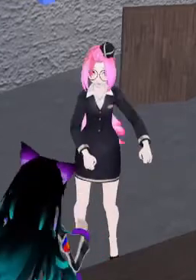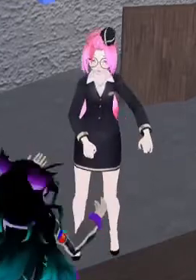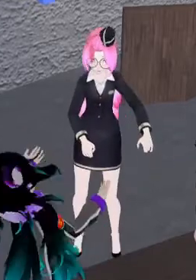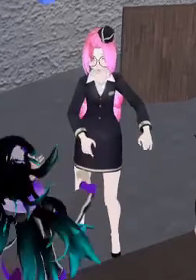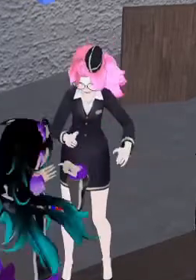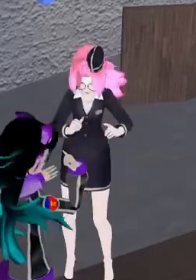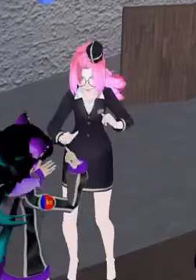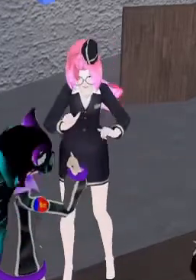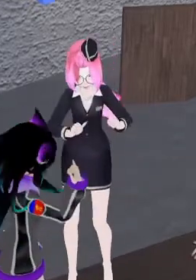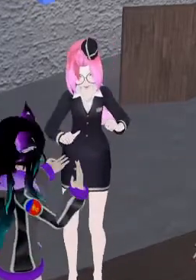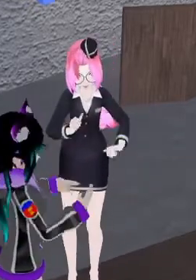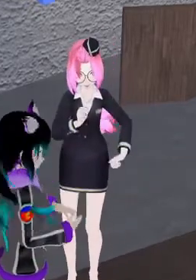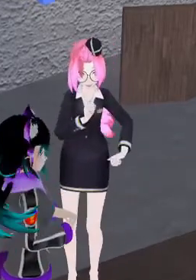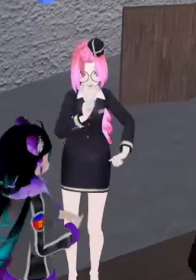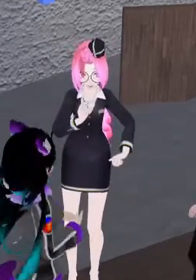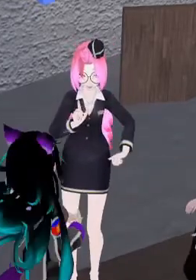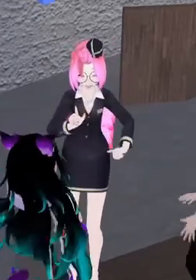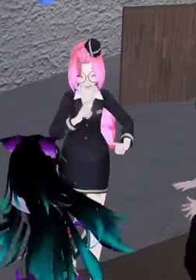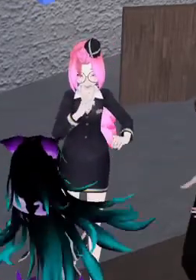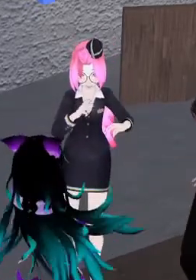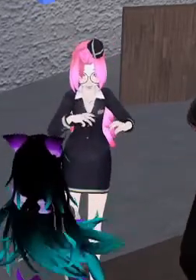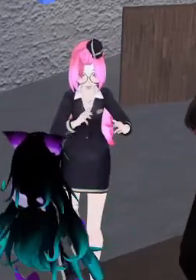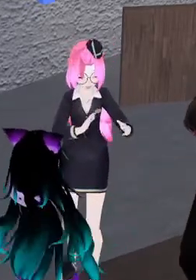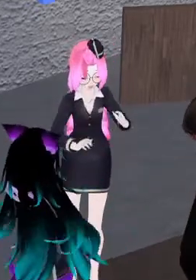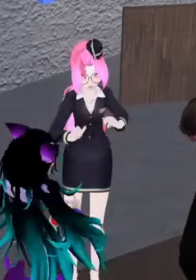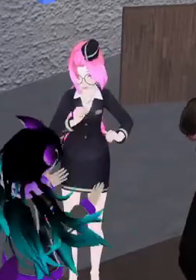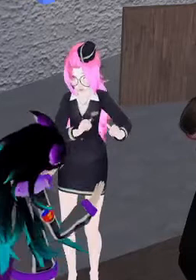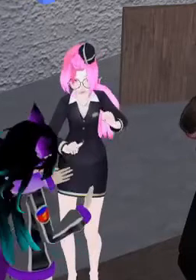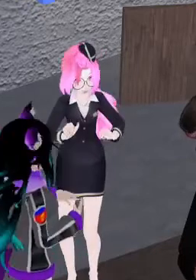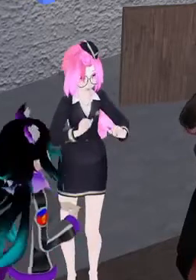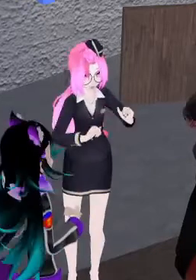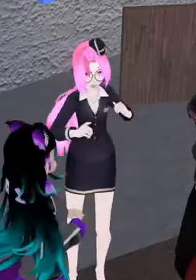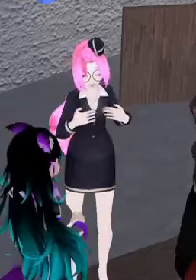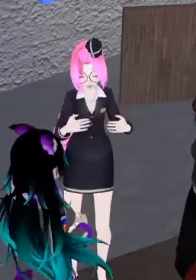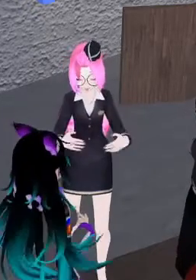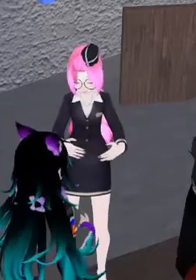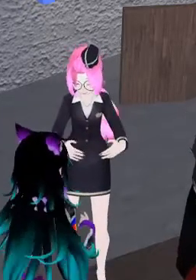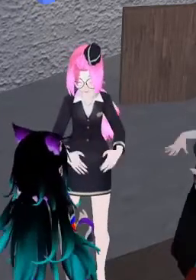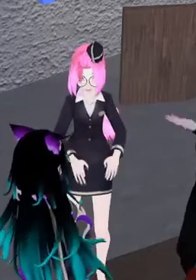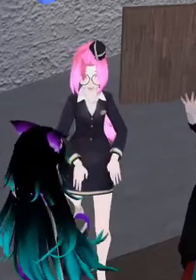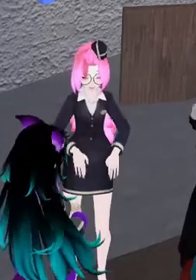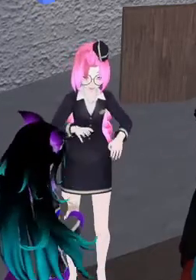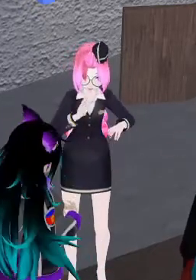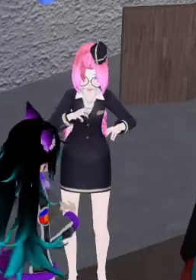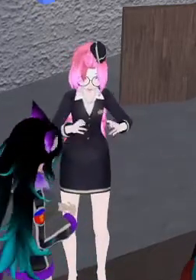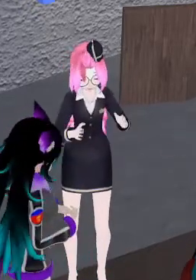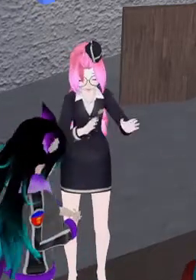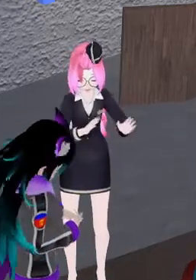more than you'll Yeah, you're acting. Yeah, that's because classifiers is really fun. Classifiers are all about acting out and using body language, so it's more fun to get into